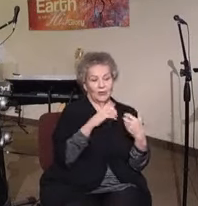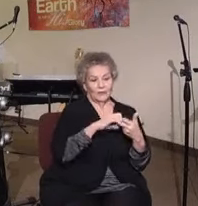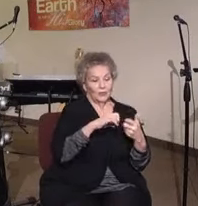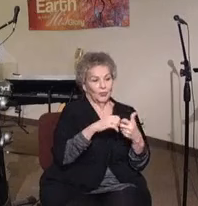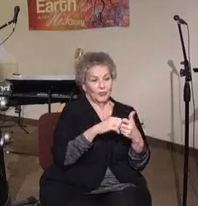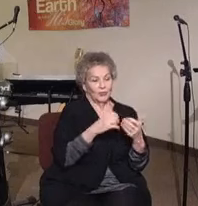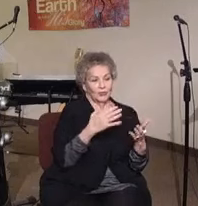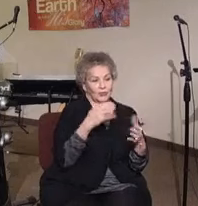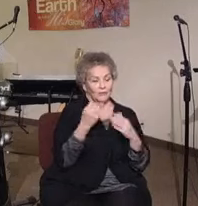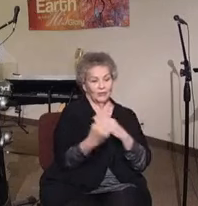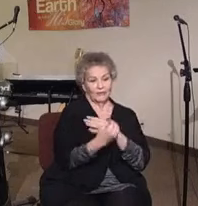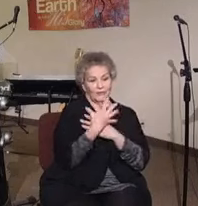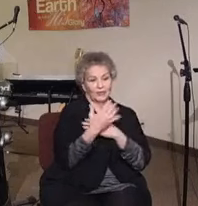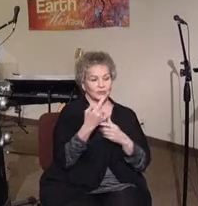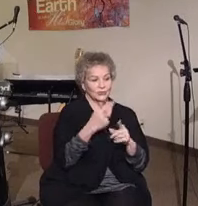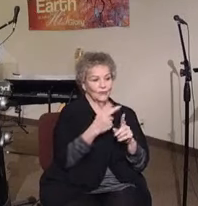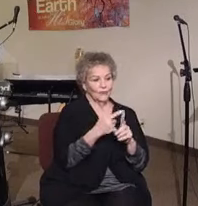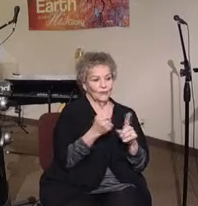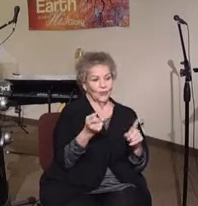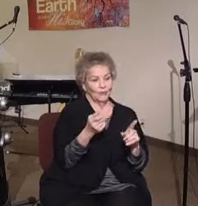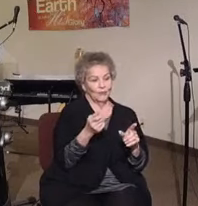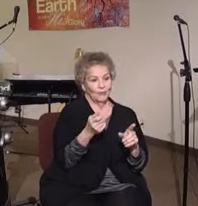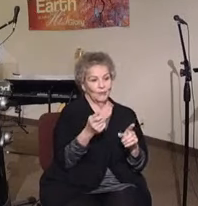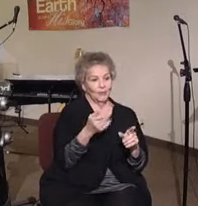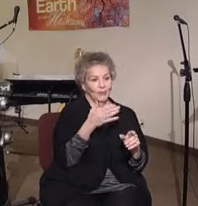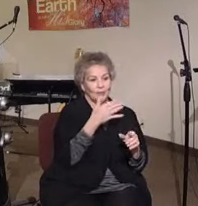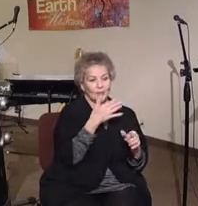and I don't have any effects from it.